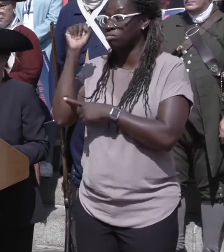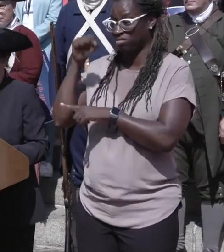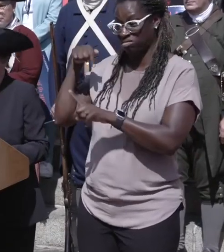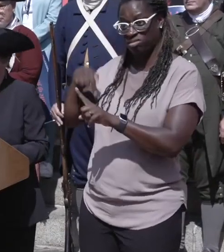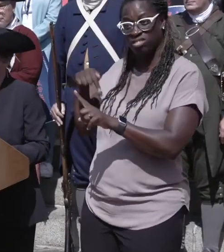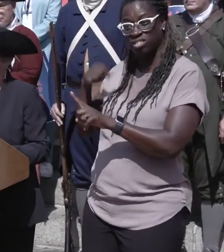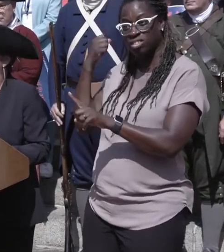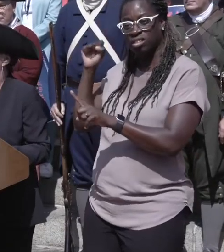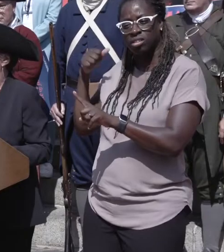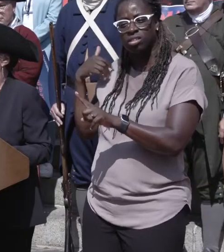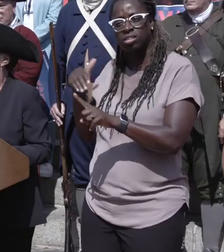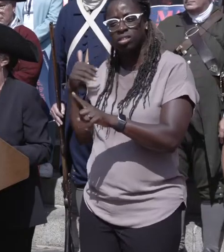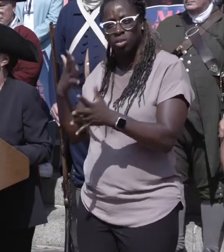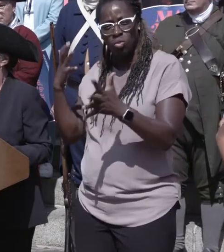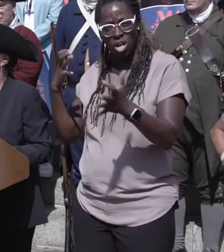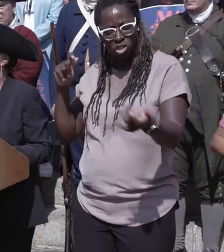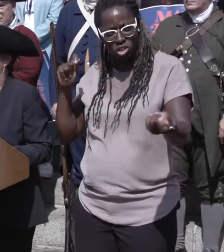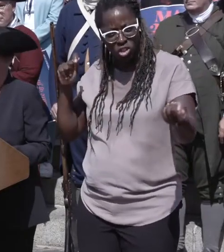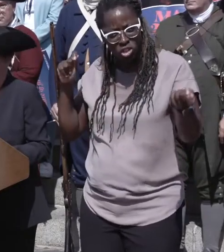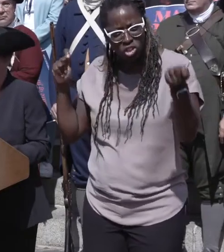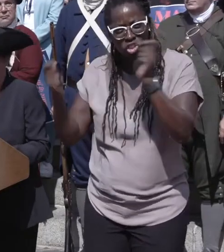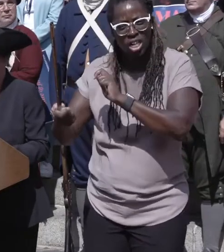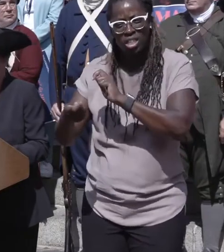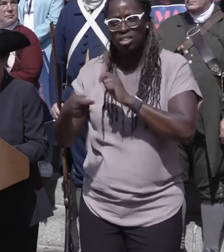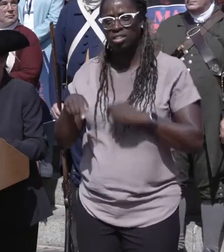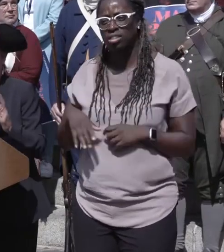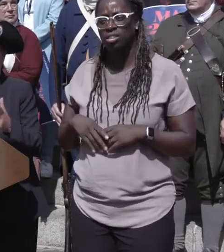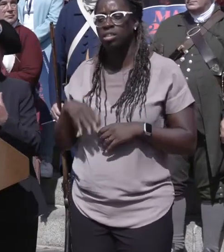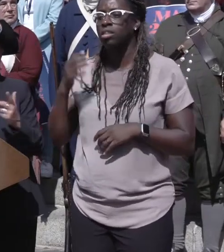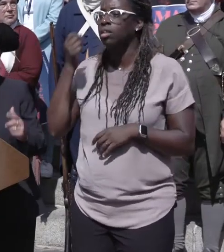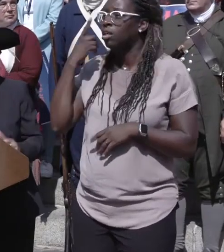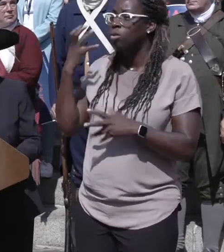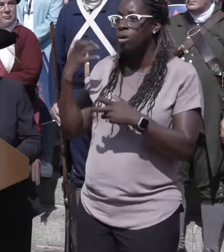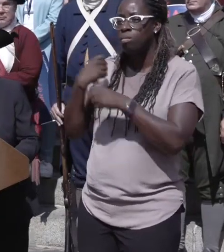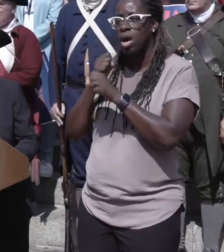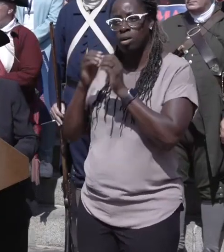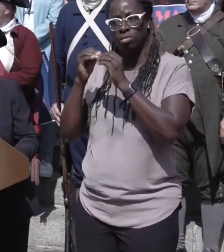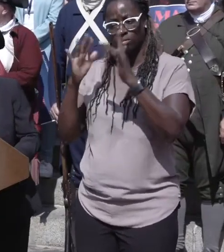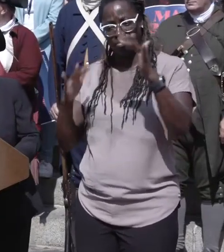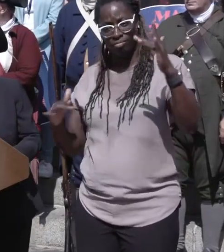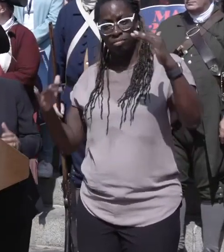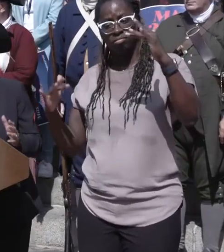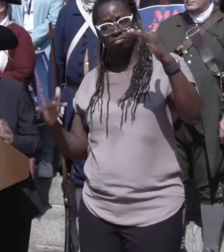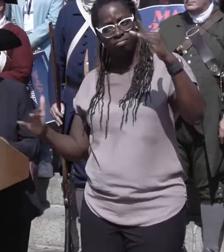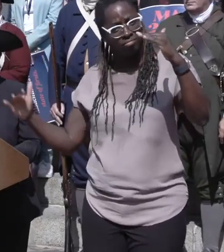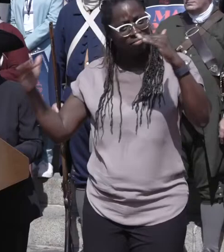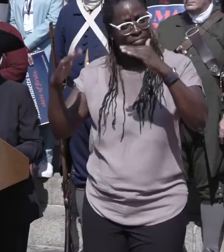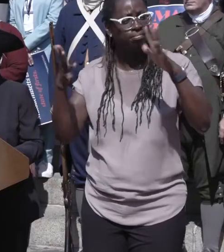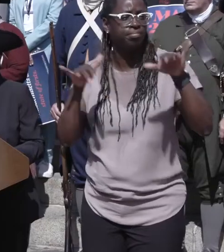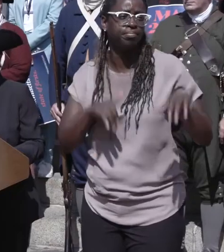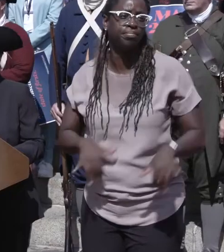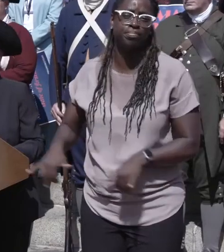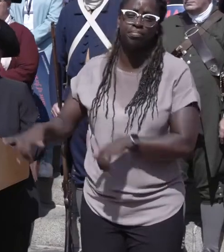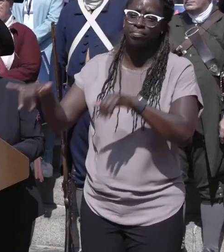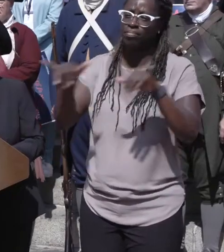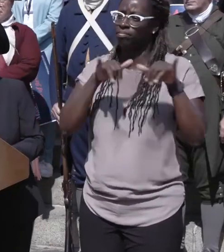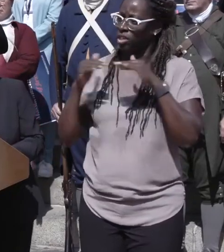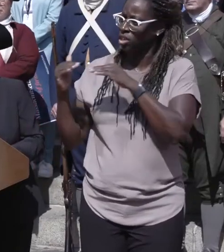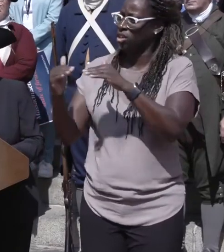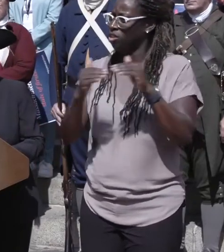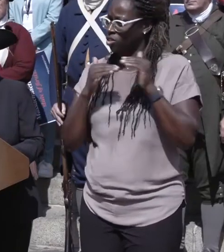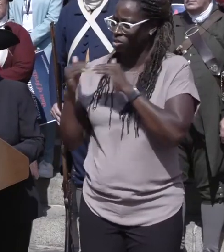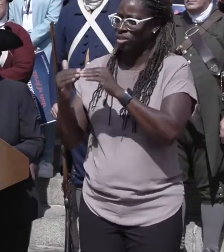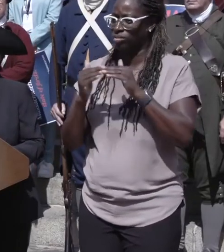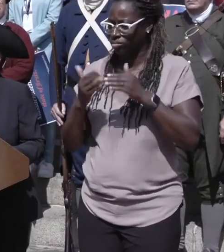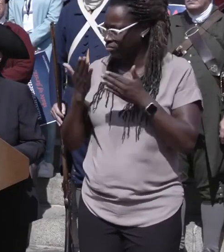create a more equitable and just Commonwealth and country. I'm looking forward to experiencing how our cities and towns share